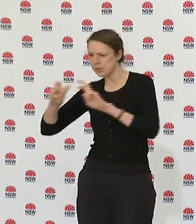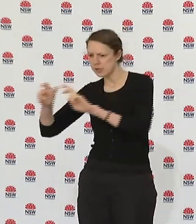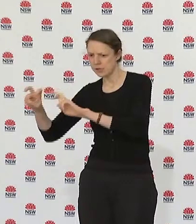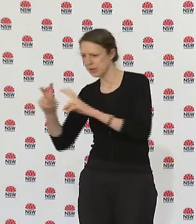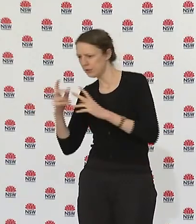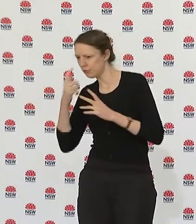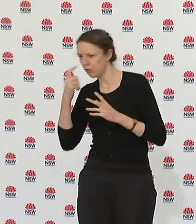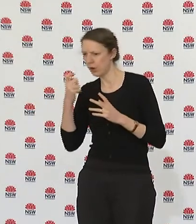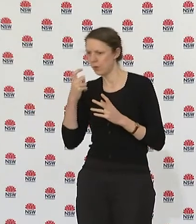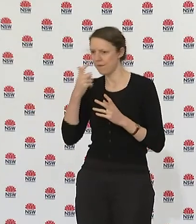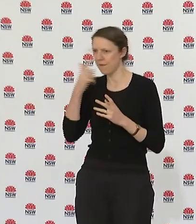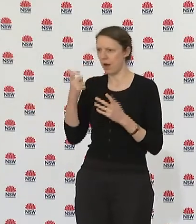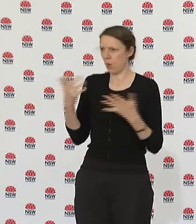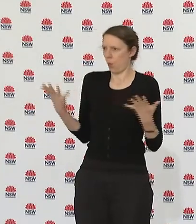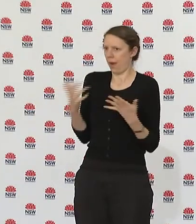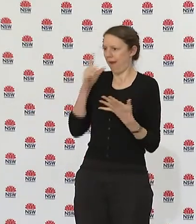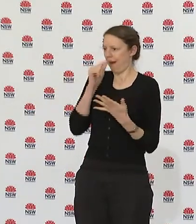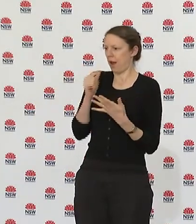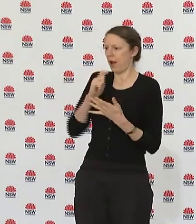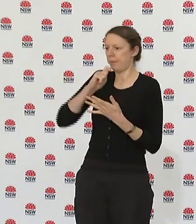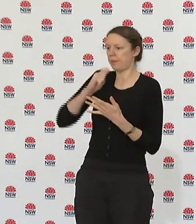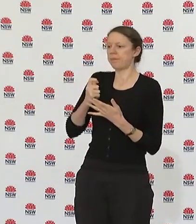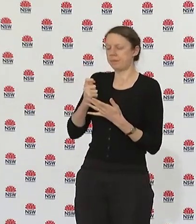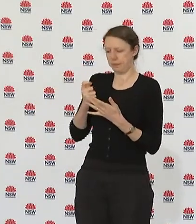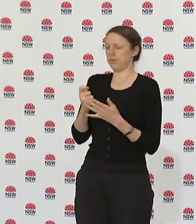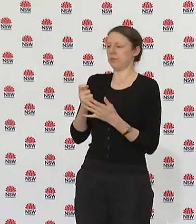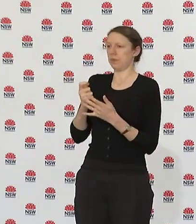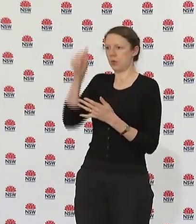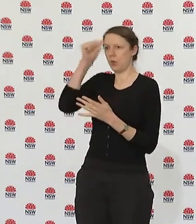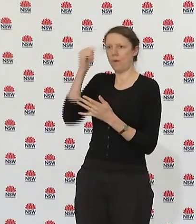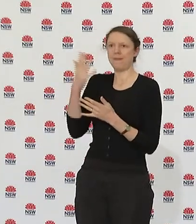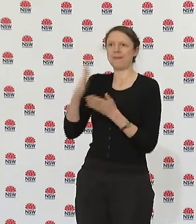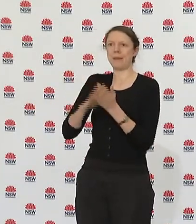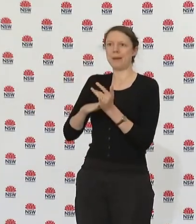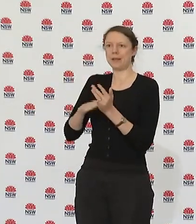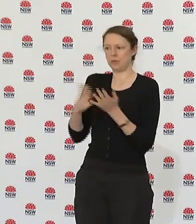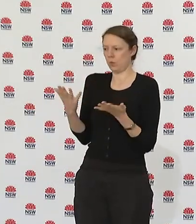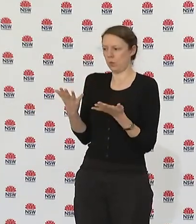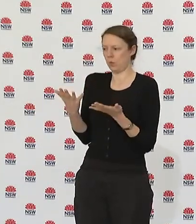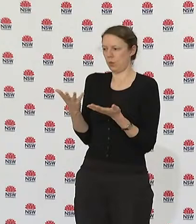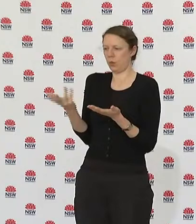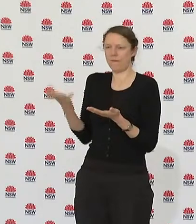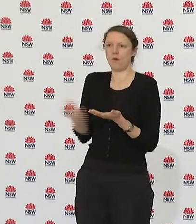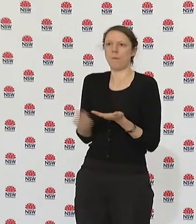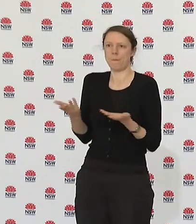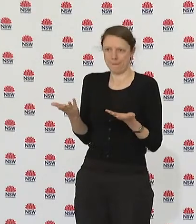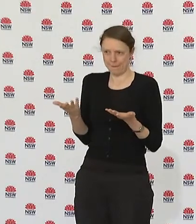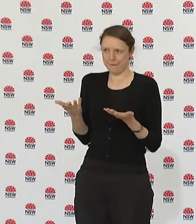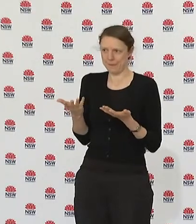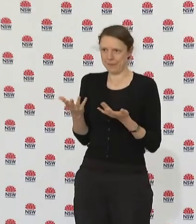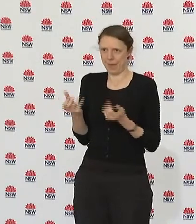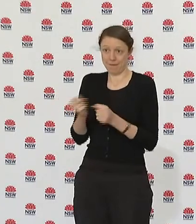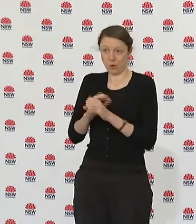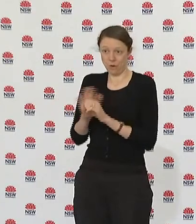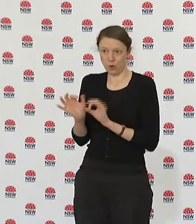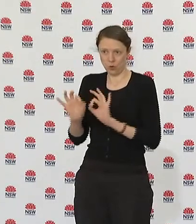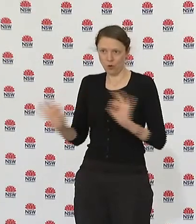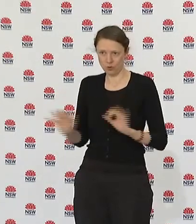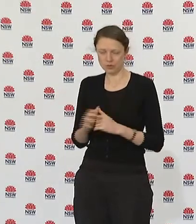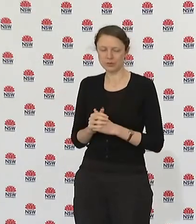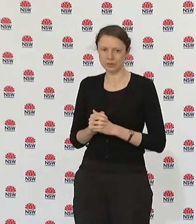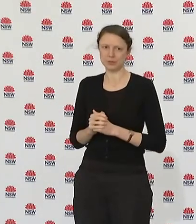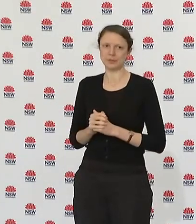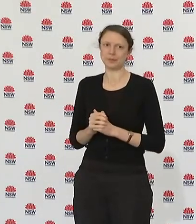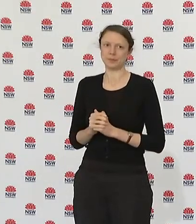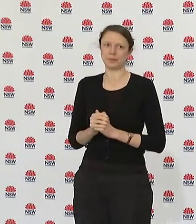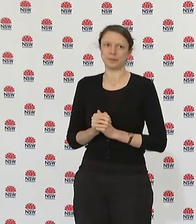where rapid antigen testing might be most useful, for example, in businesses or various industries. And when could that happen? So we'll have more to say that in